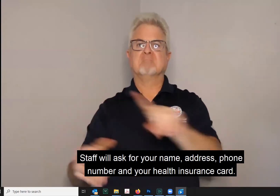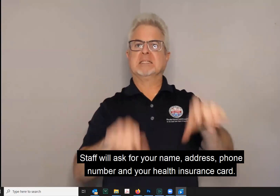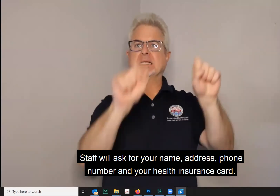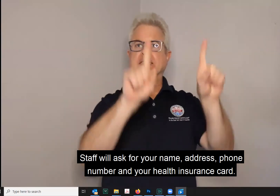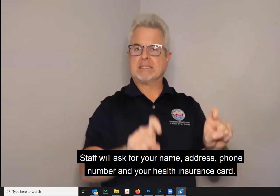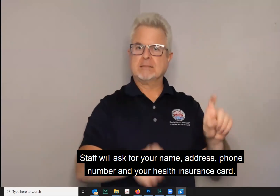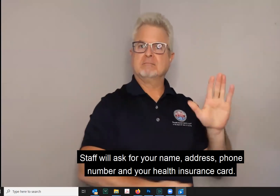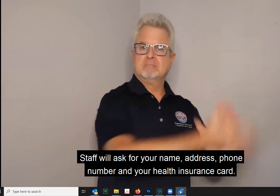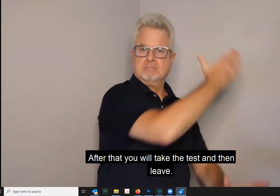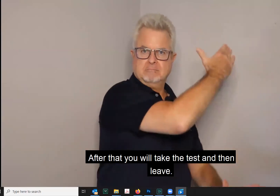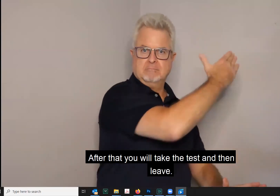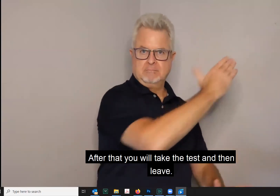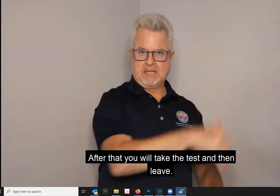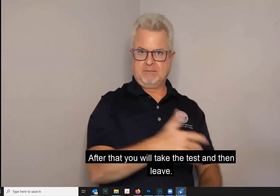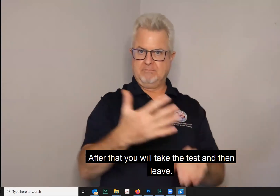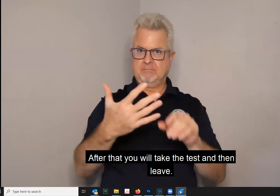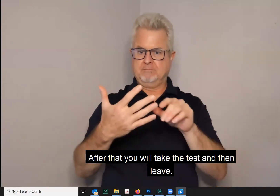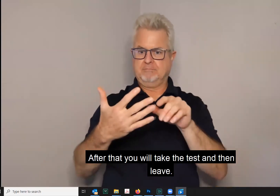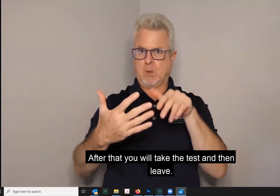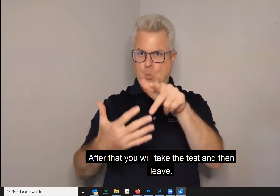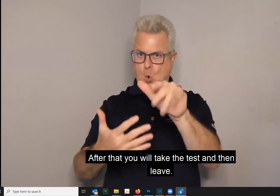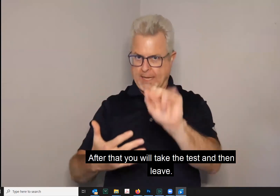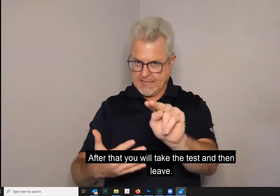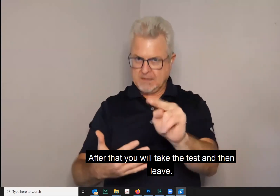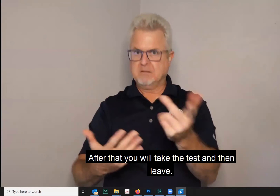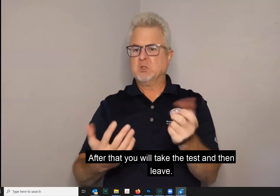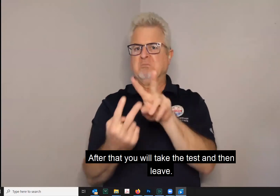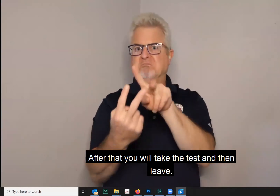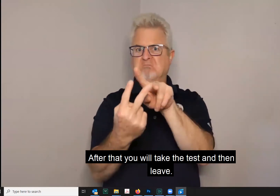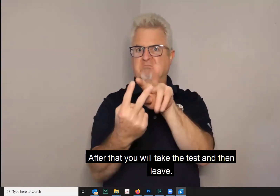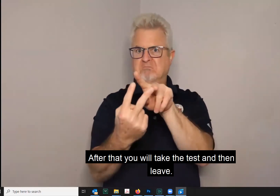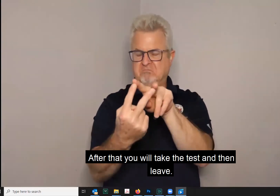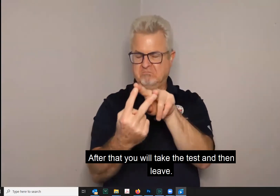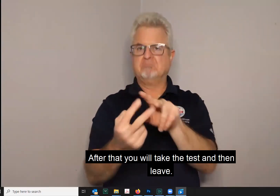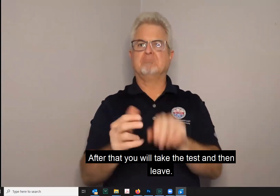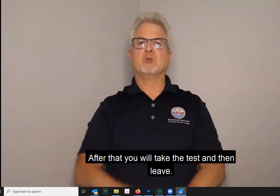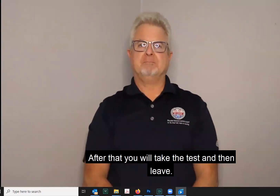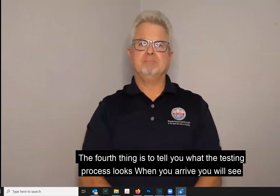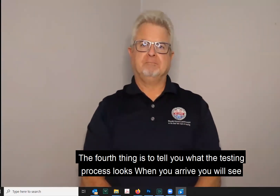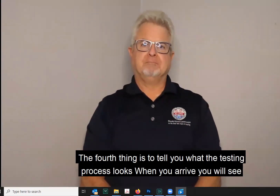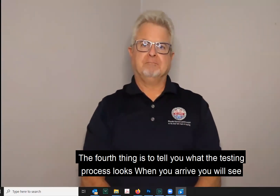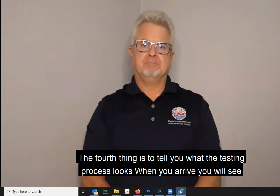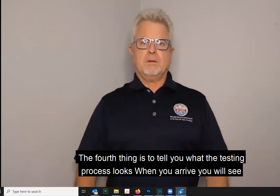name, address, phone number, and your health insurance card. After that, you can take the test and then leave.